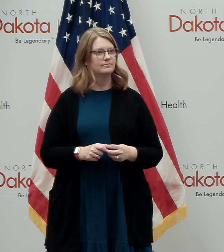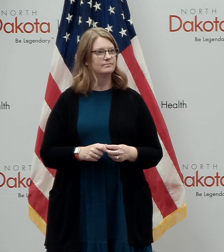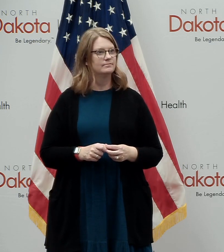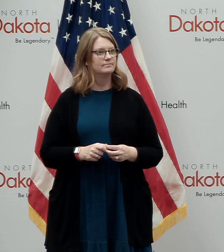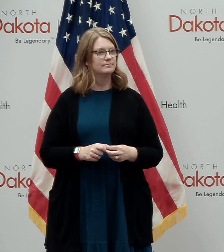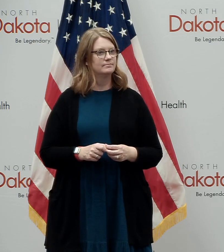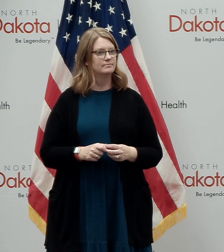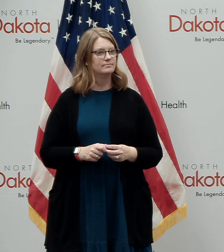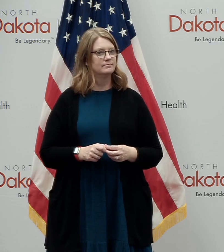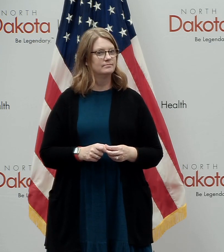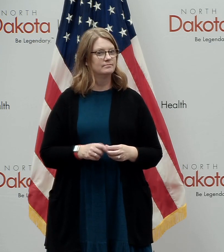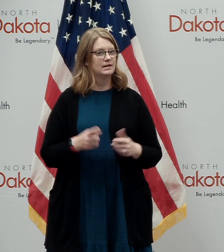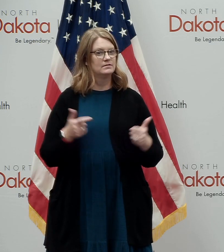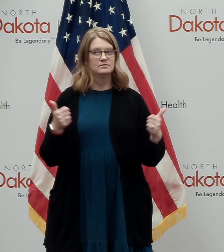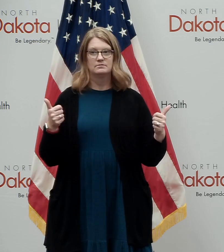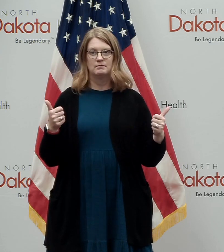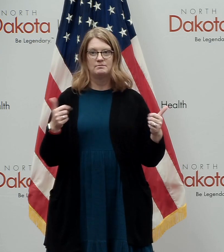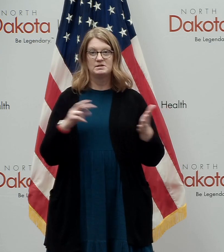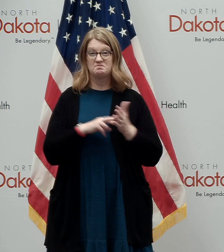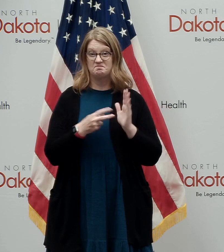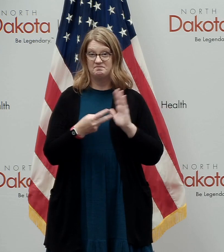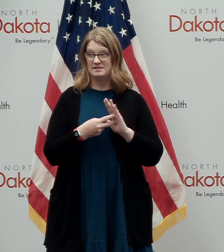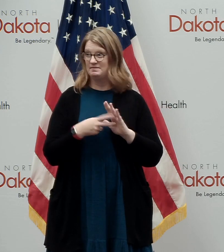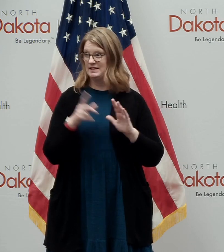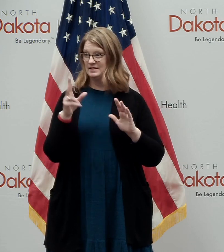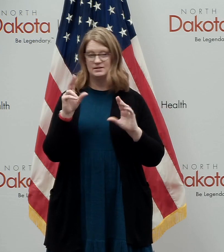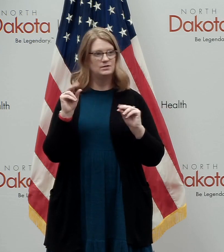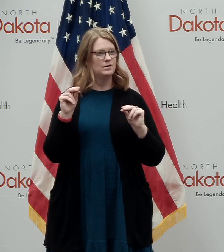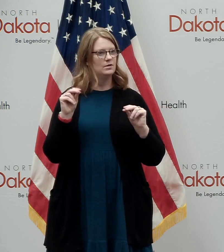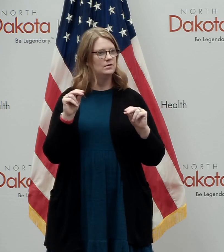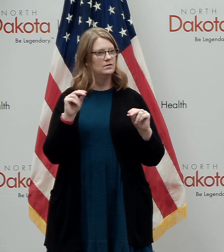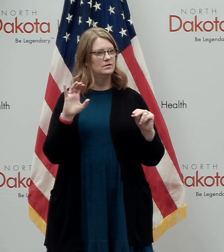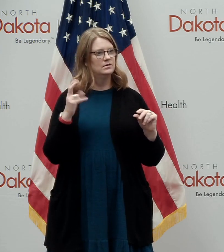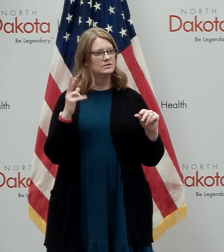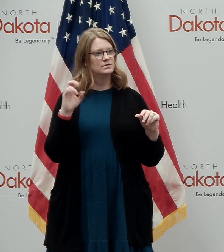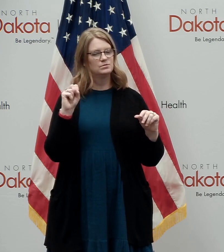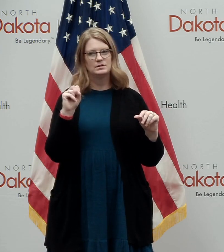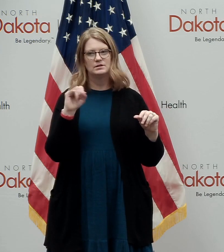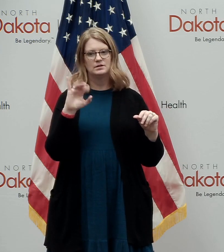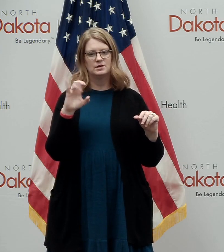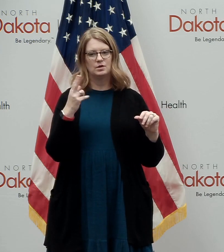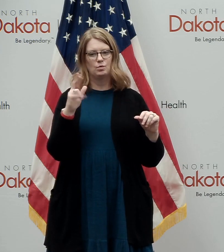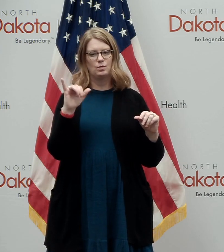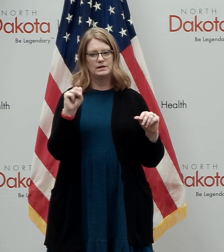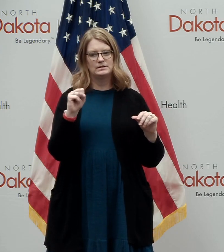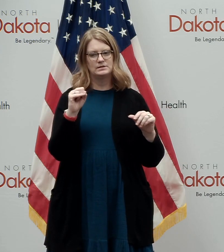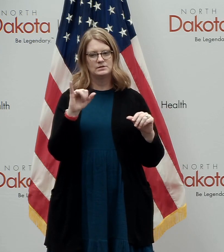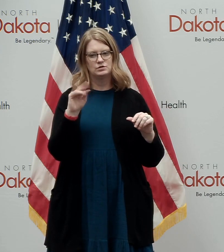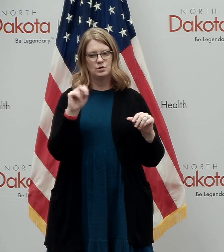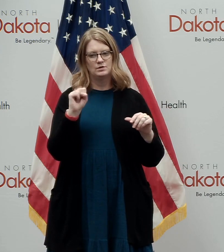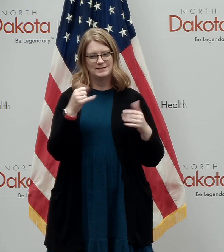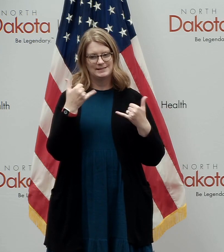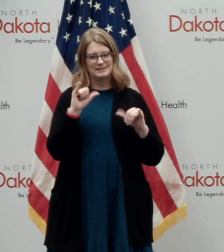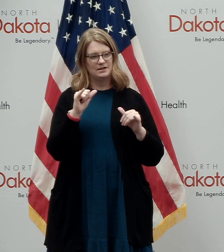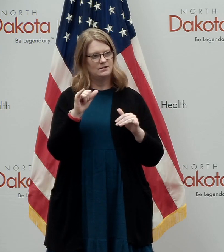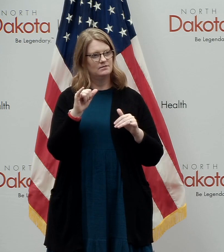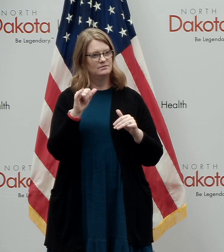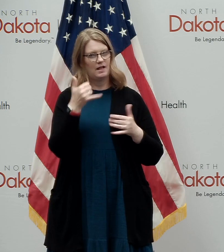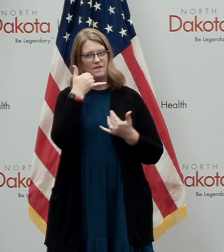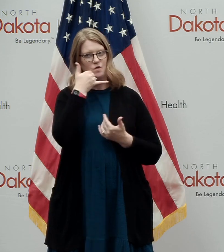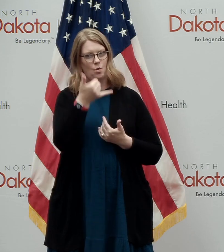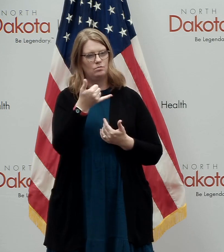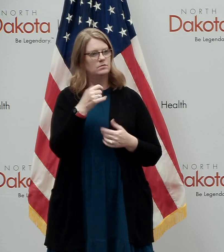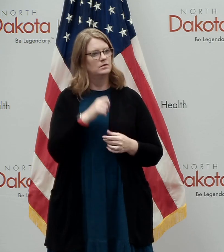I saw a thumbs up over here. That must mean no. And Chris Jones is still online. Thank you, Secretary. okay, all